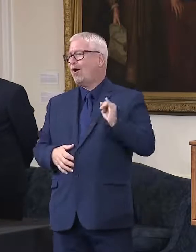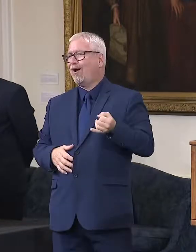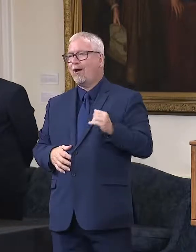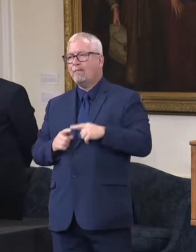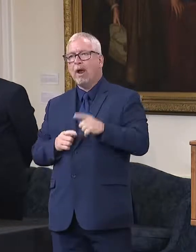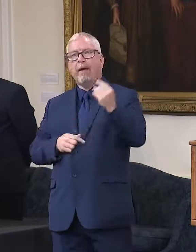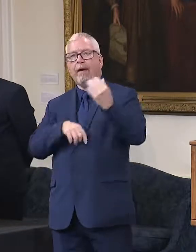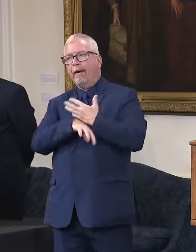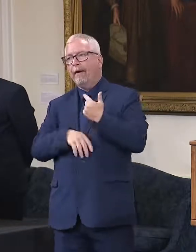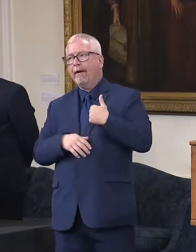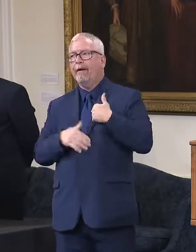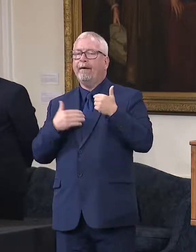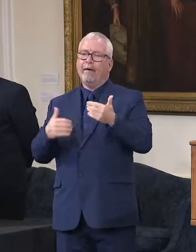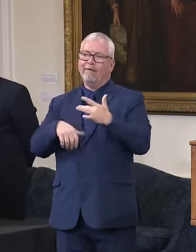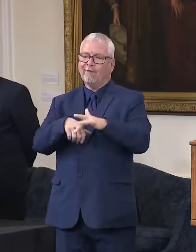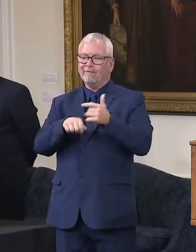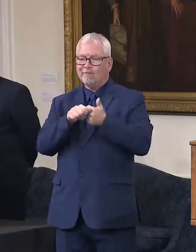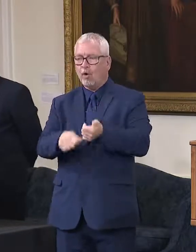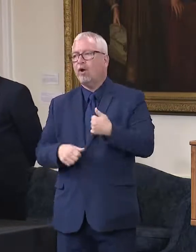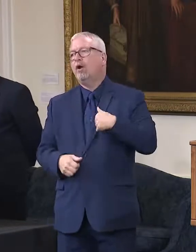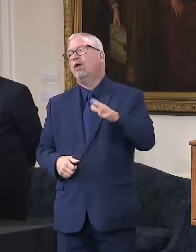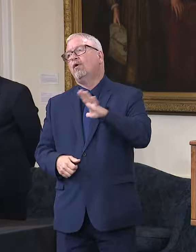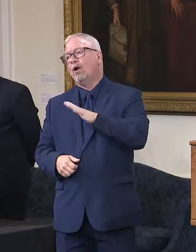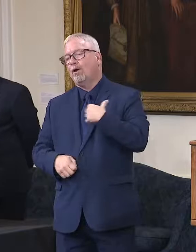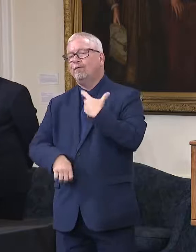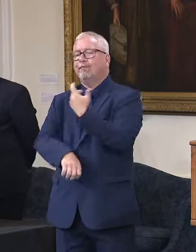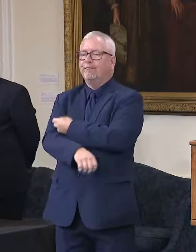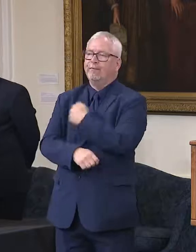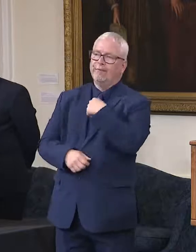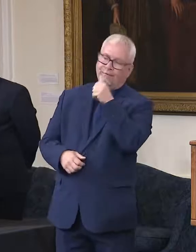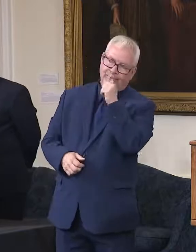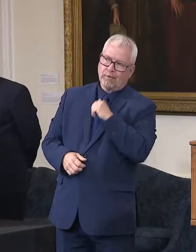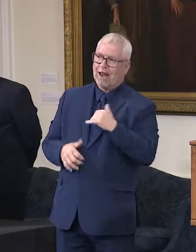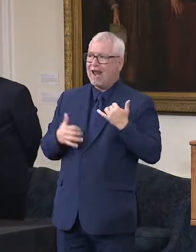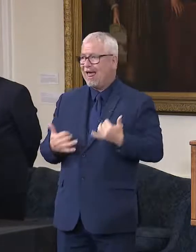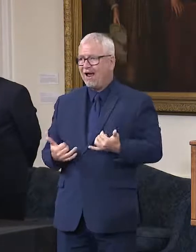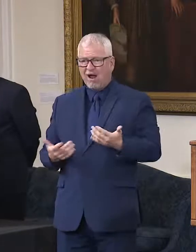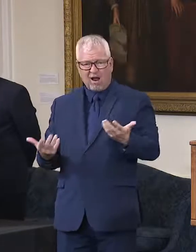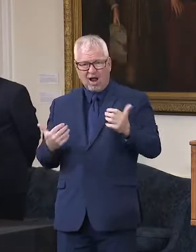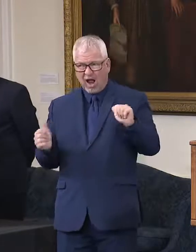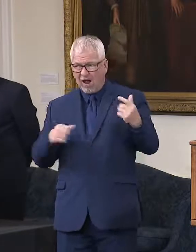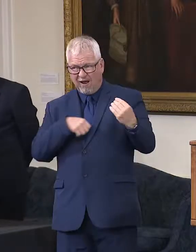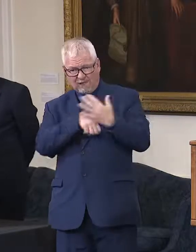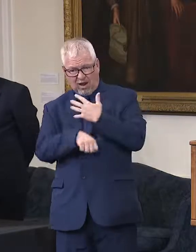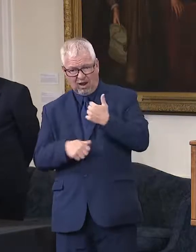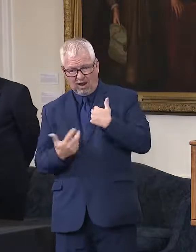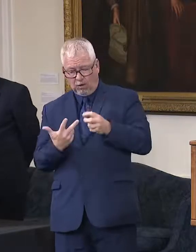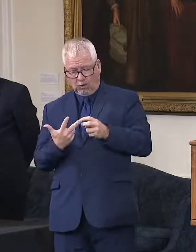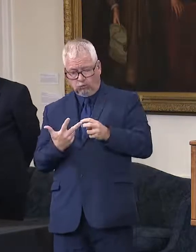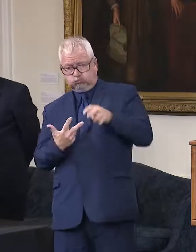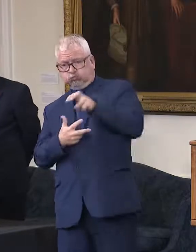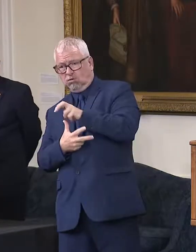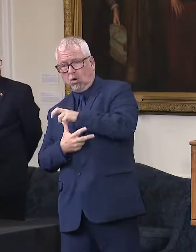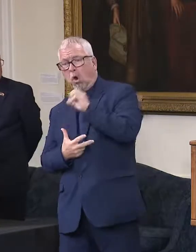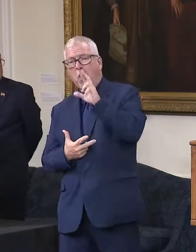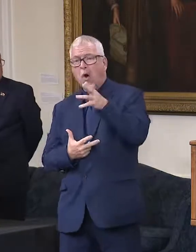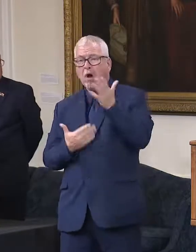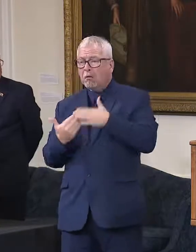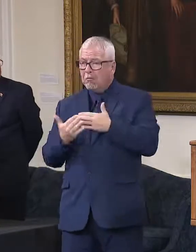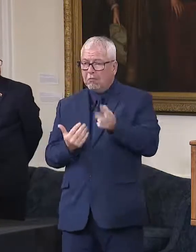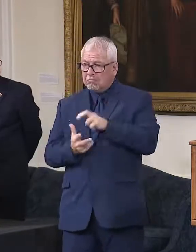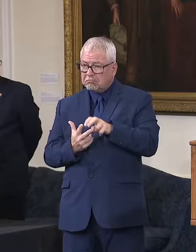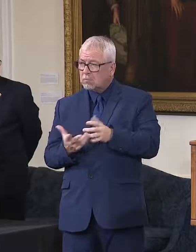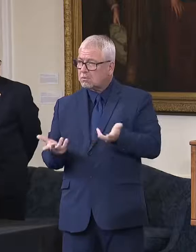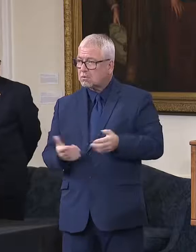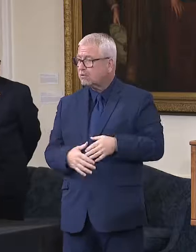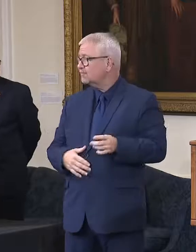saying the same thing. You're unwilling to provide any advice about getting one or the other at this point? I think at this point,